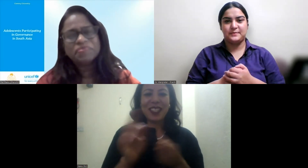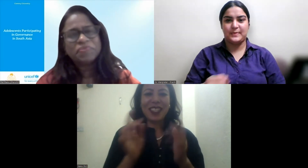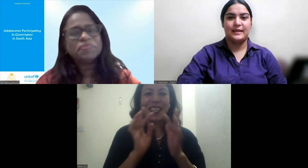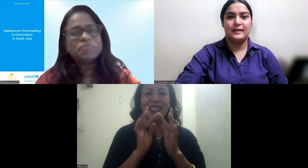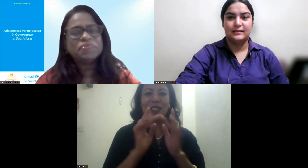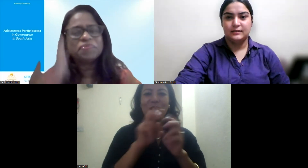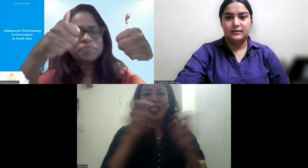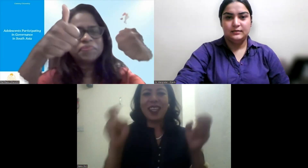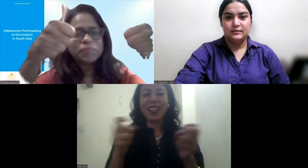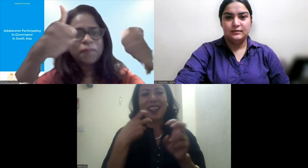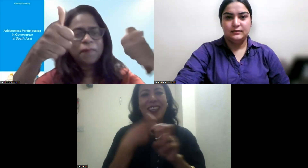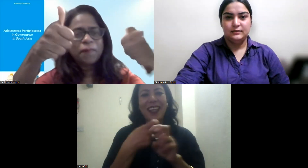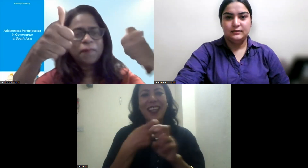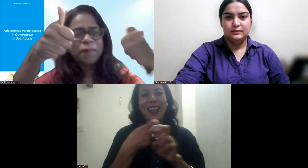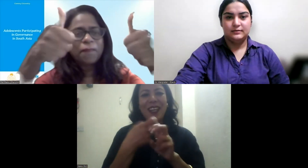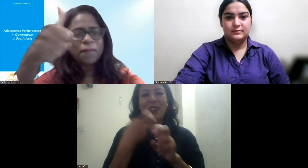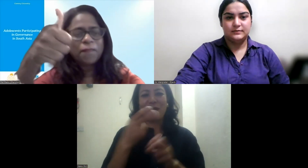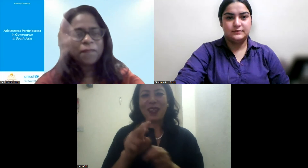Thank you.